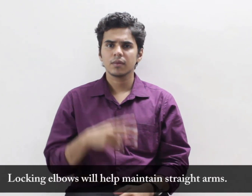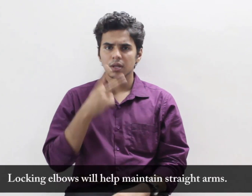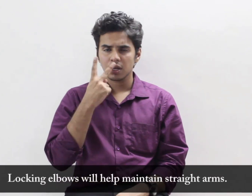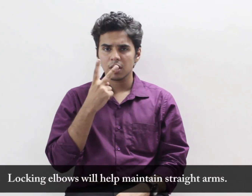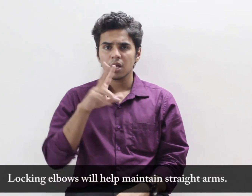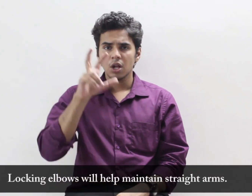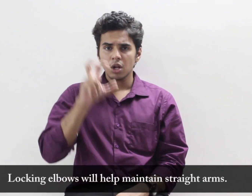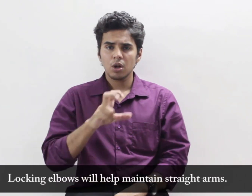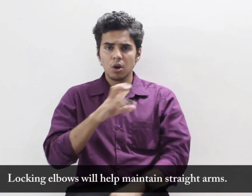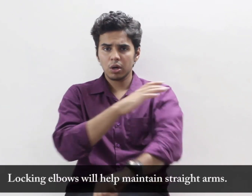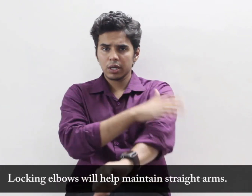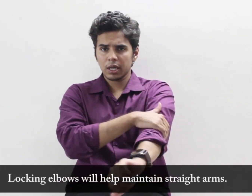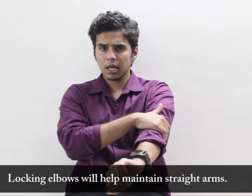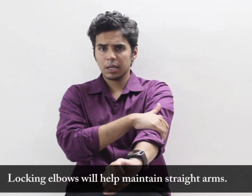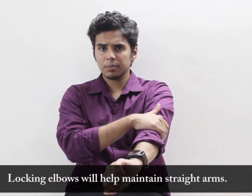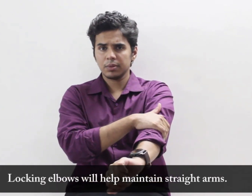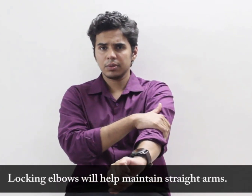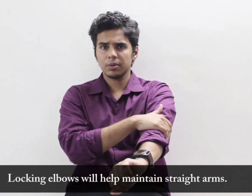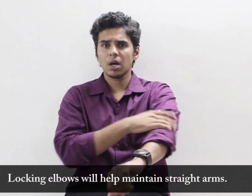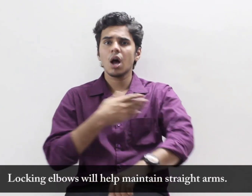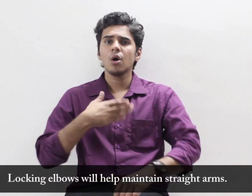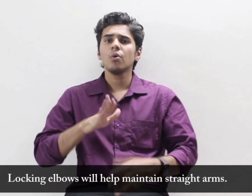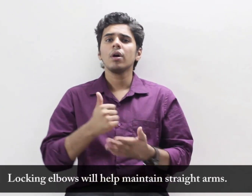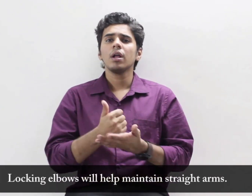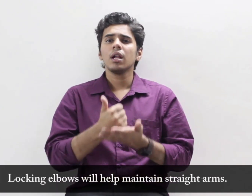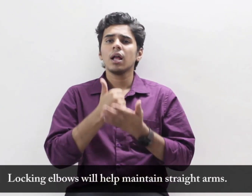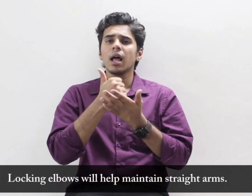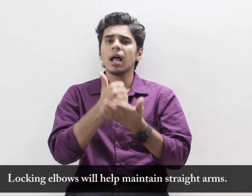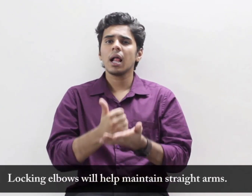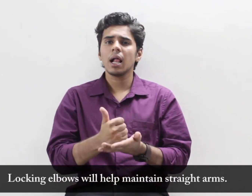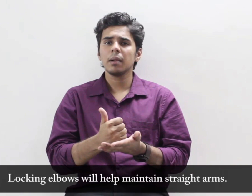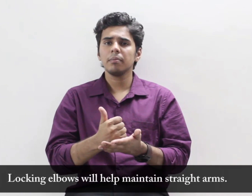Locking elbows will help maintain straight arms.